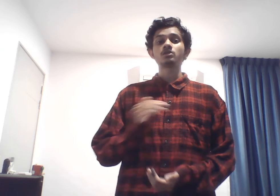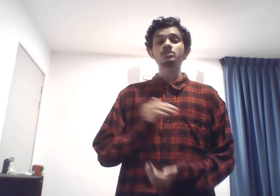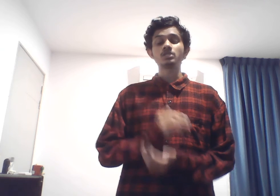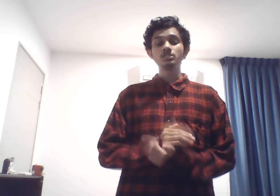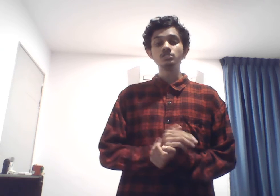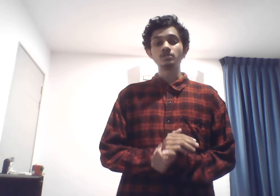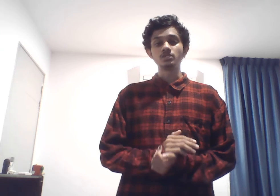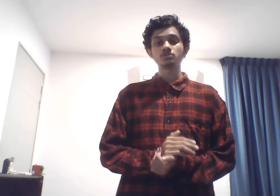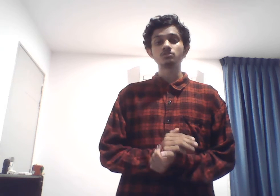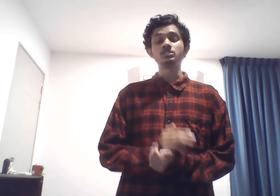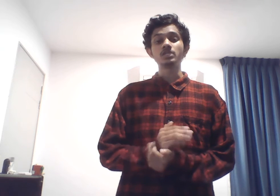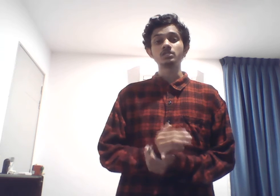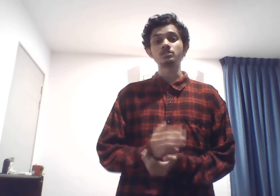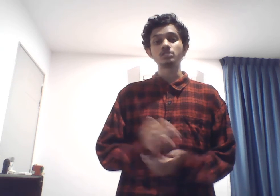causes injury to the genital tissue.